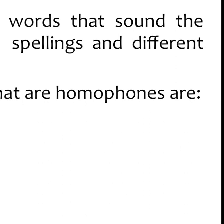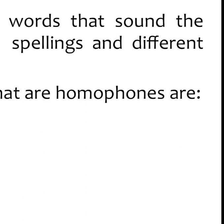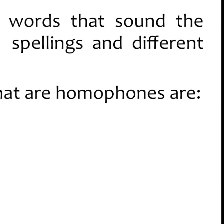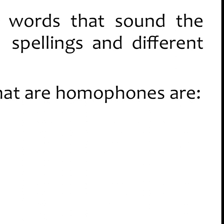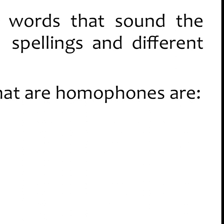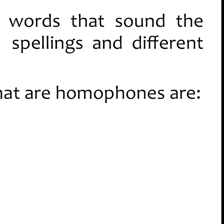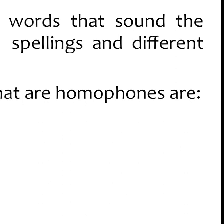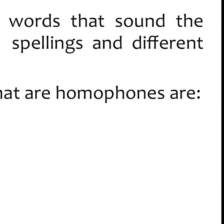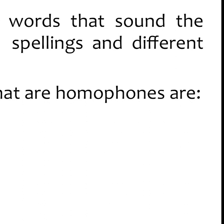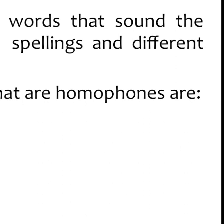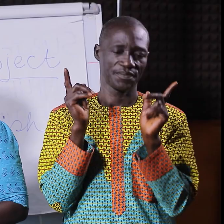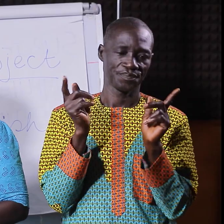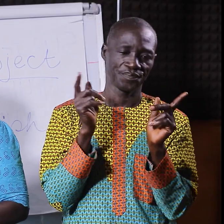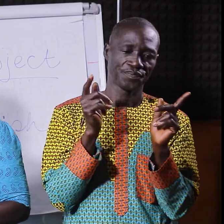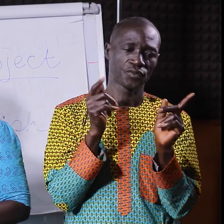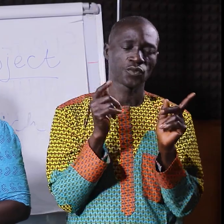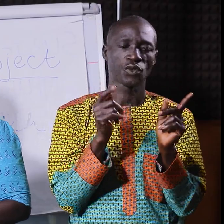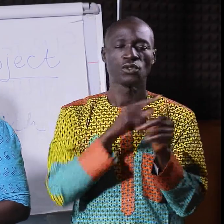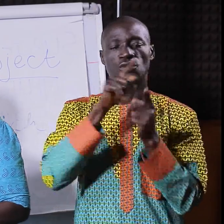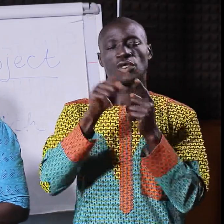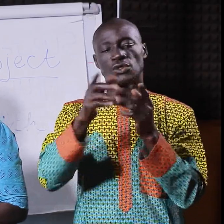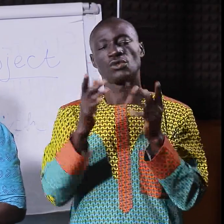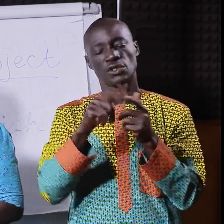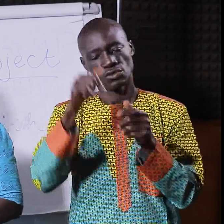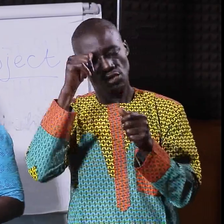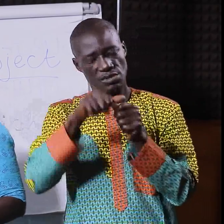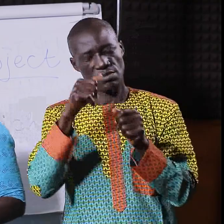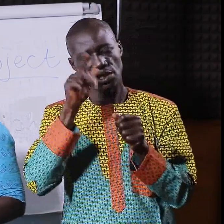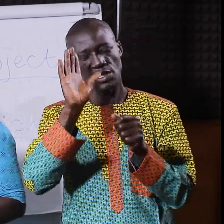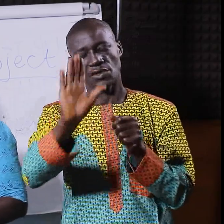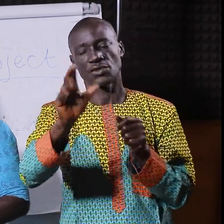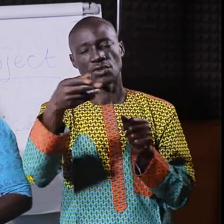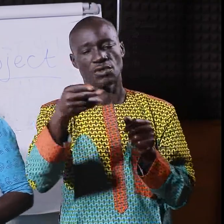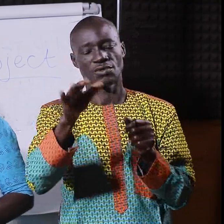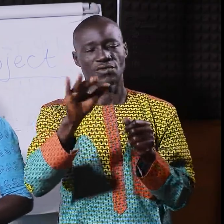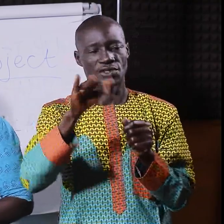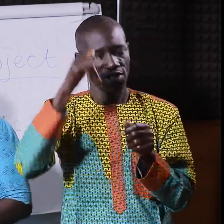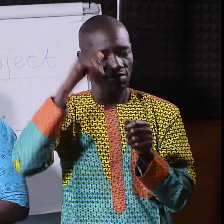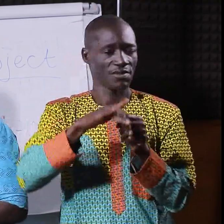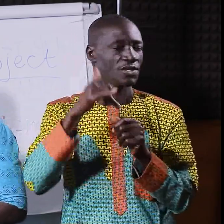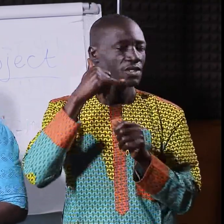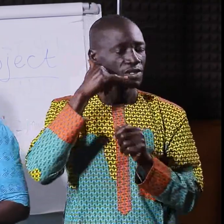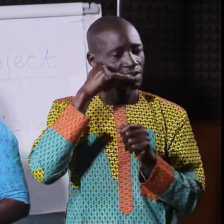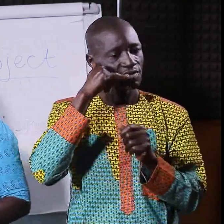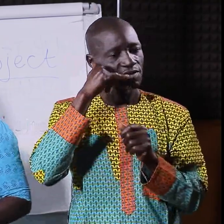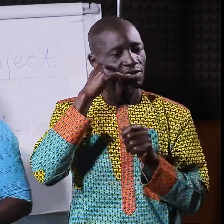their meanings are different. Whenever you want to remember your homophones, remember the telephone. Sound, what do you